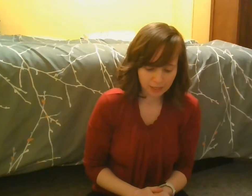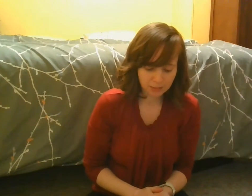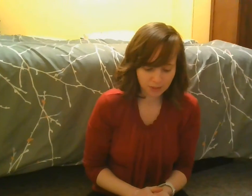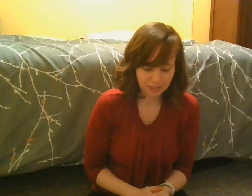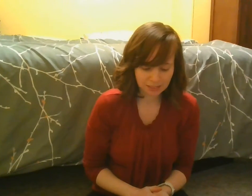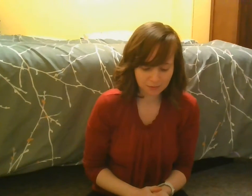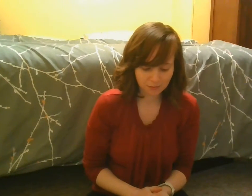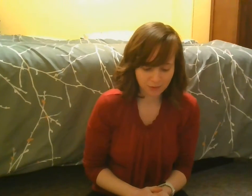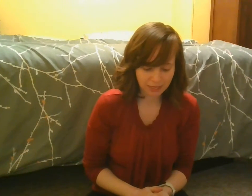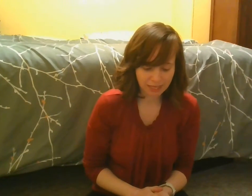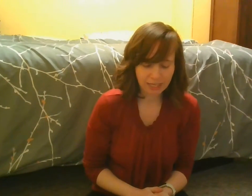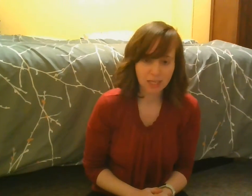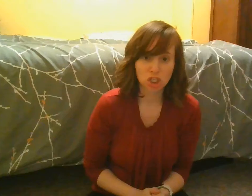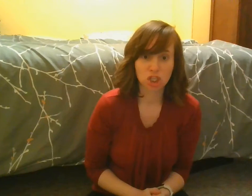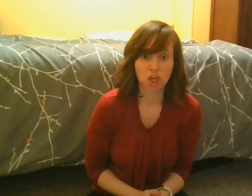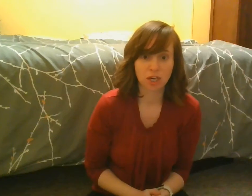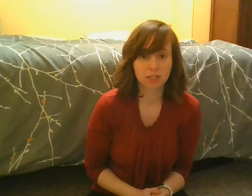Next one is feeling shocked.